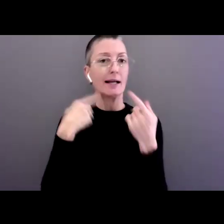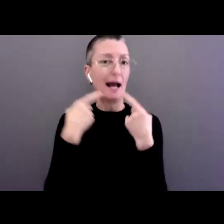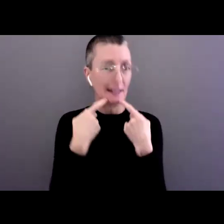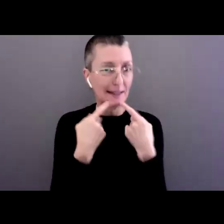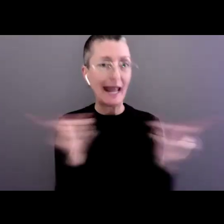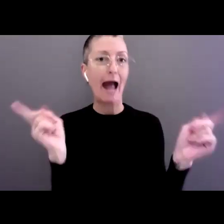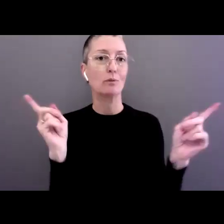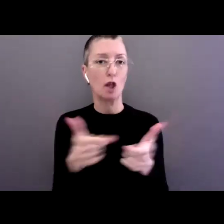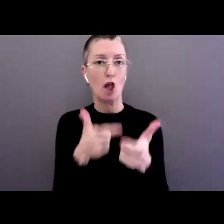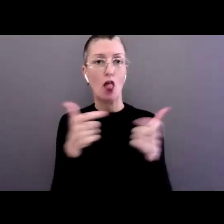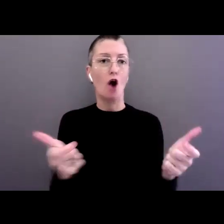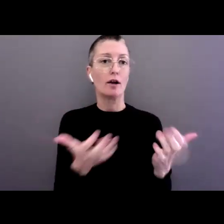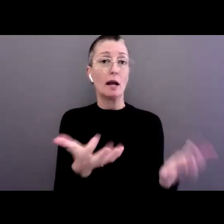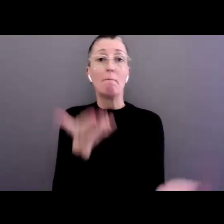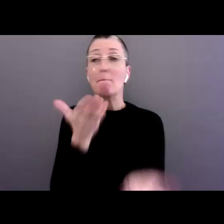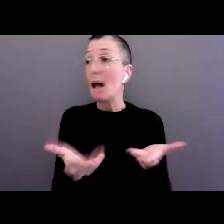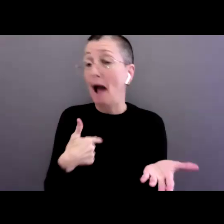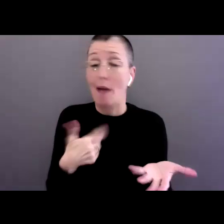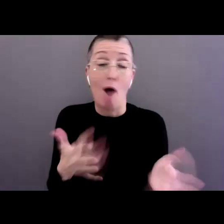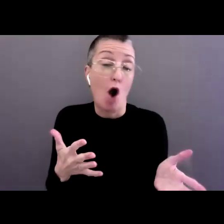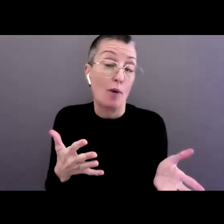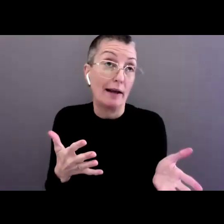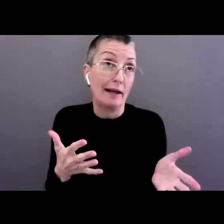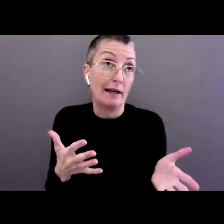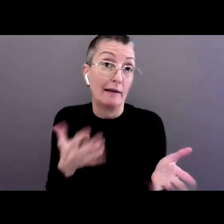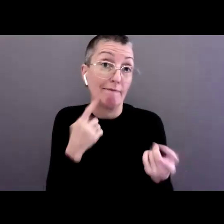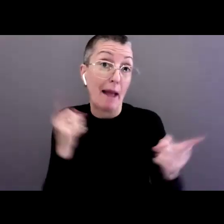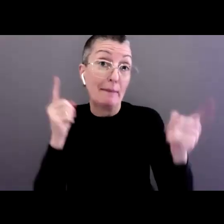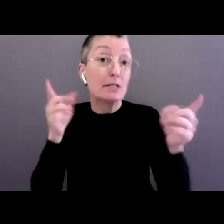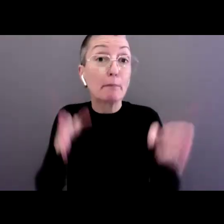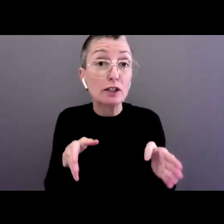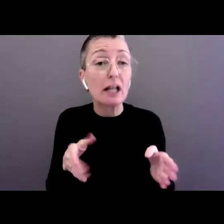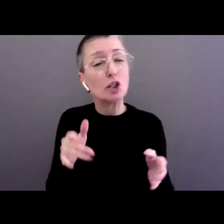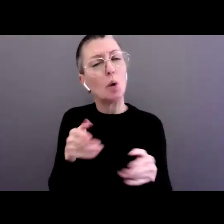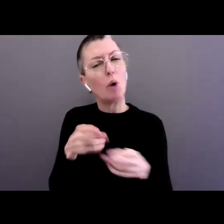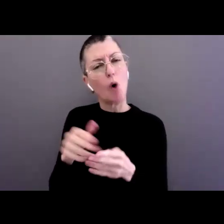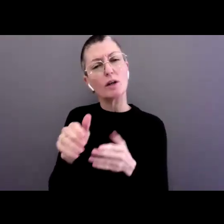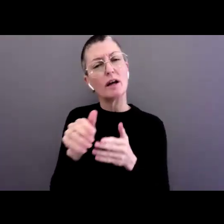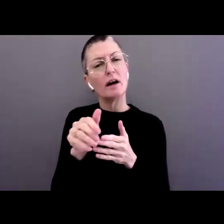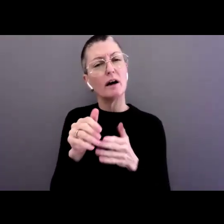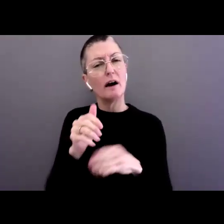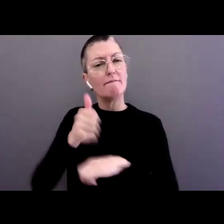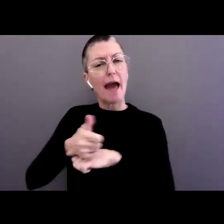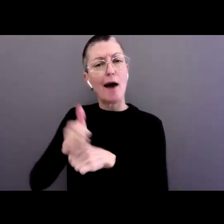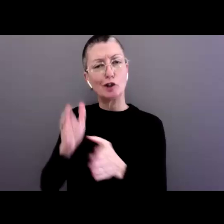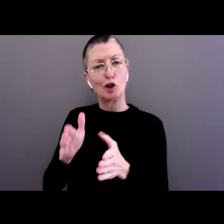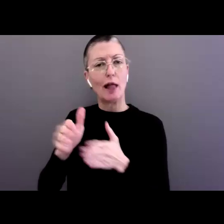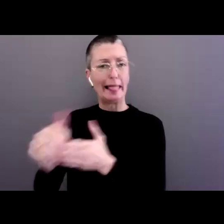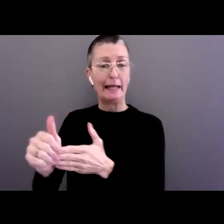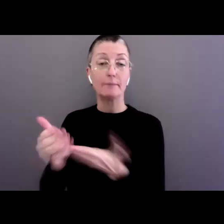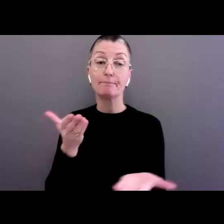already kind of famous. So it makes sense for me to choose founder led. But maybe you have some type of product that looks really